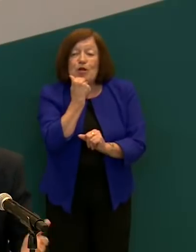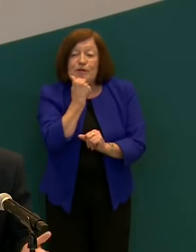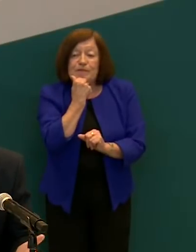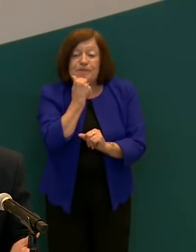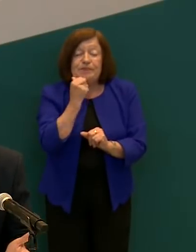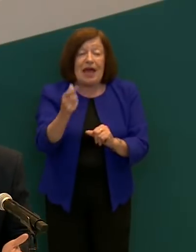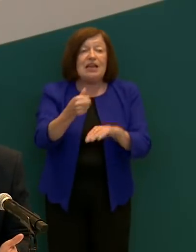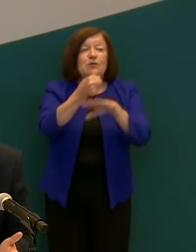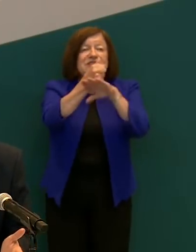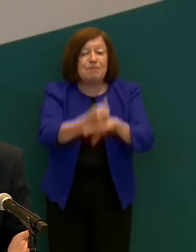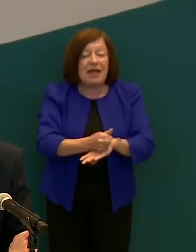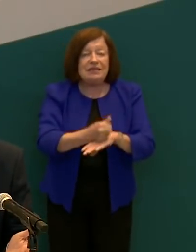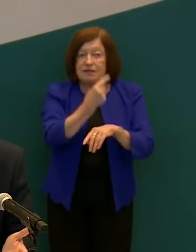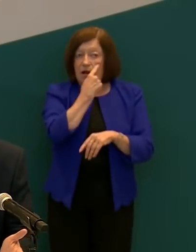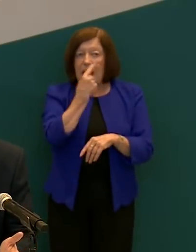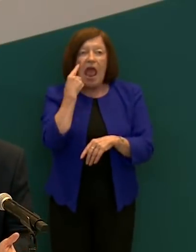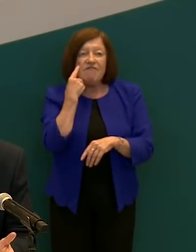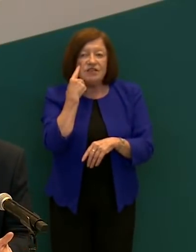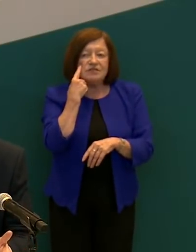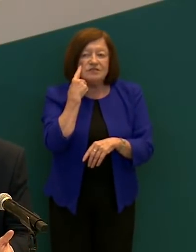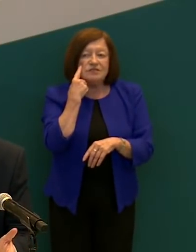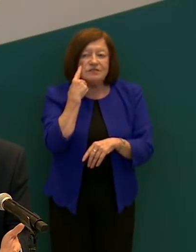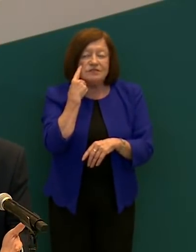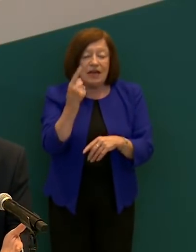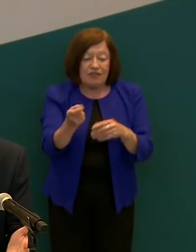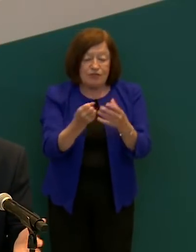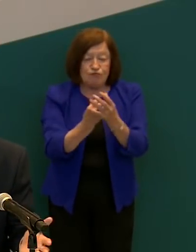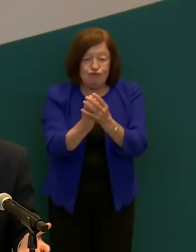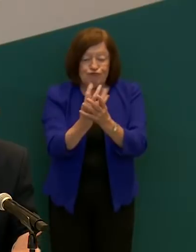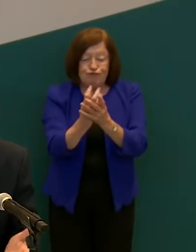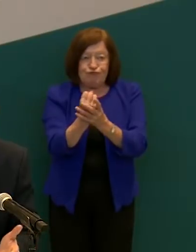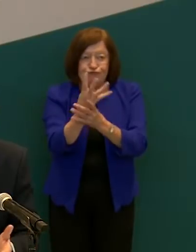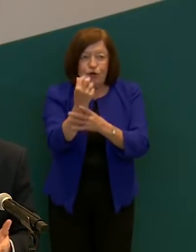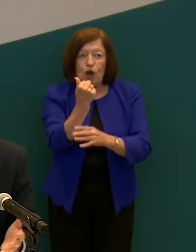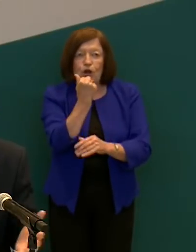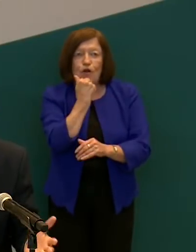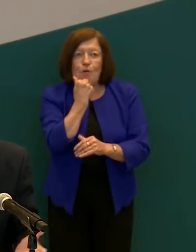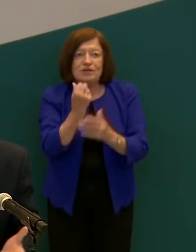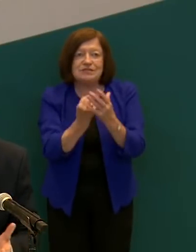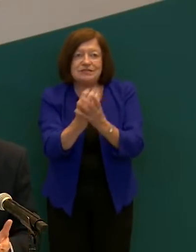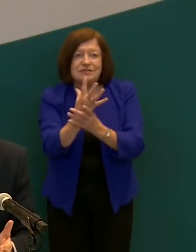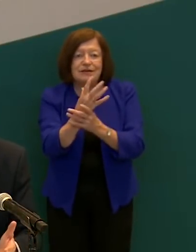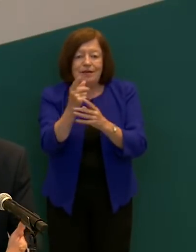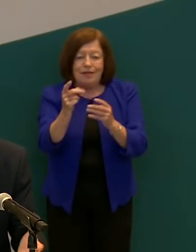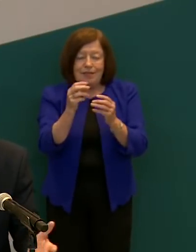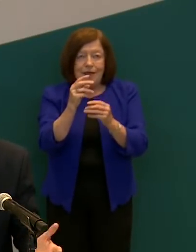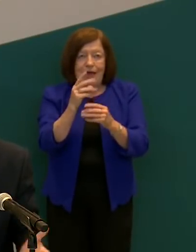And it was based on the evidence and the evolving volume